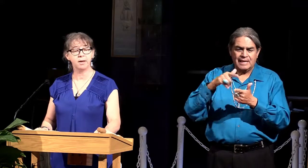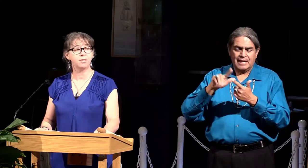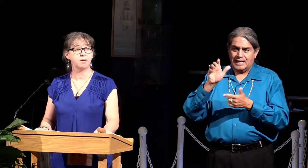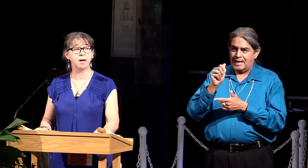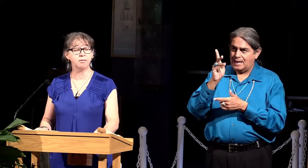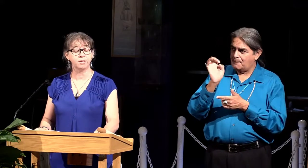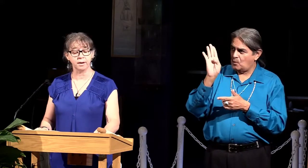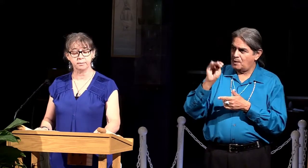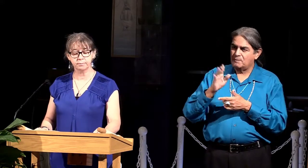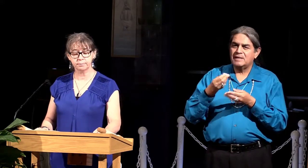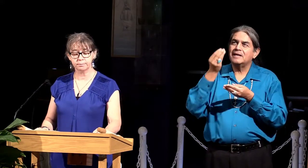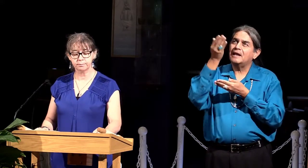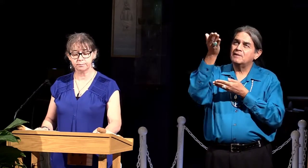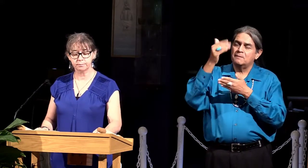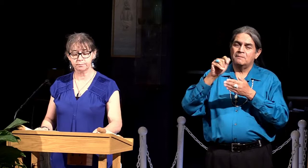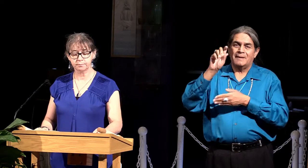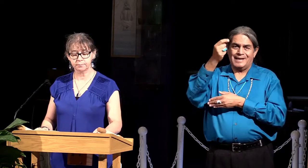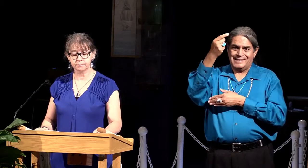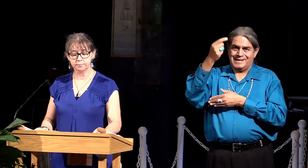him a tenth of everything.